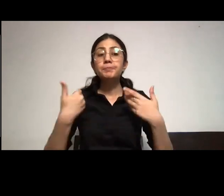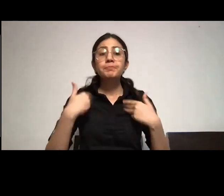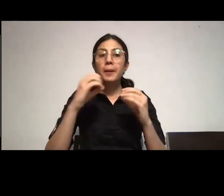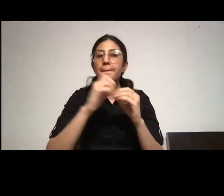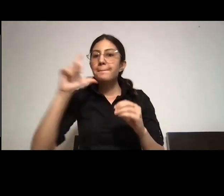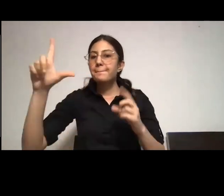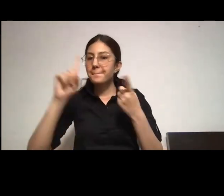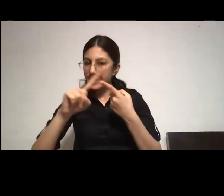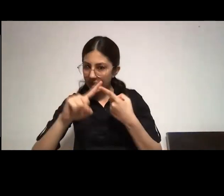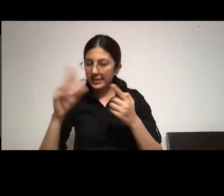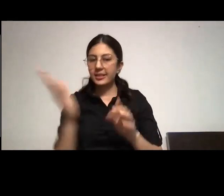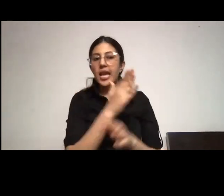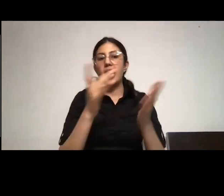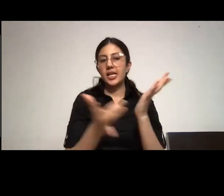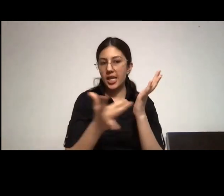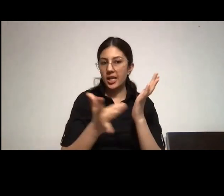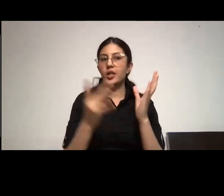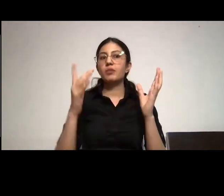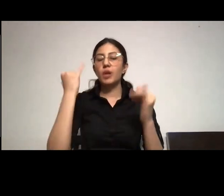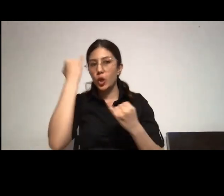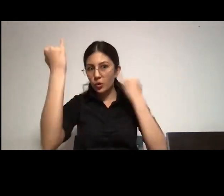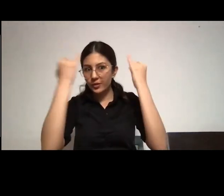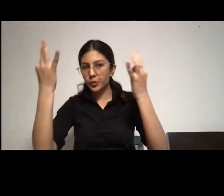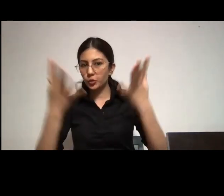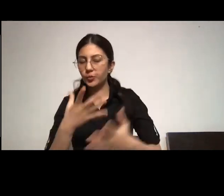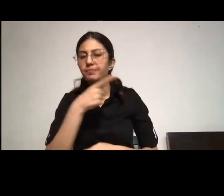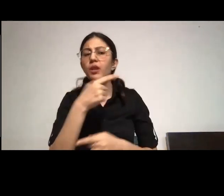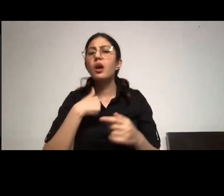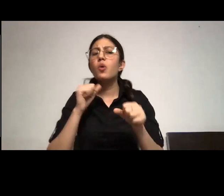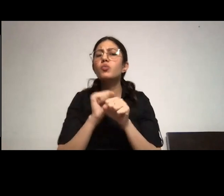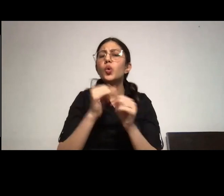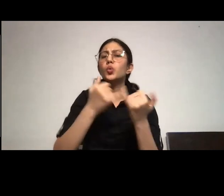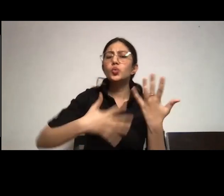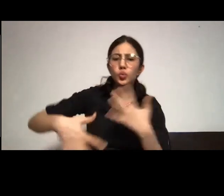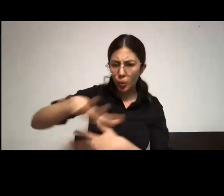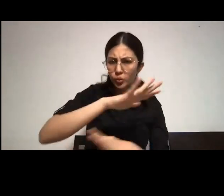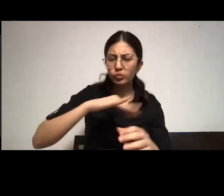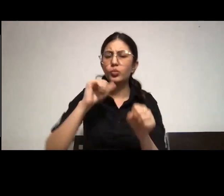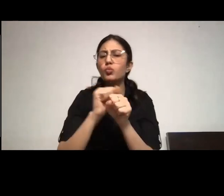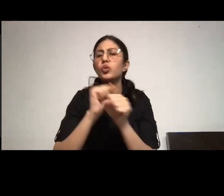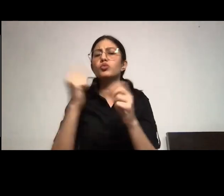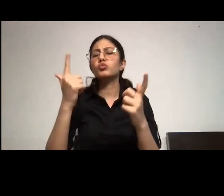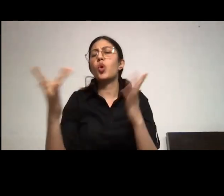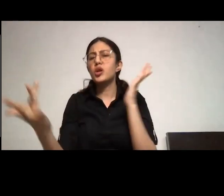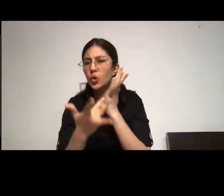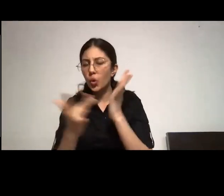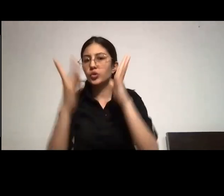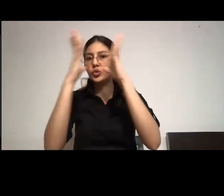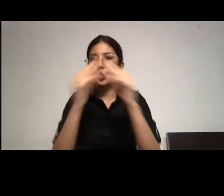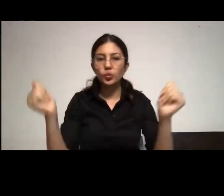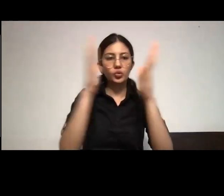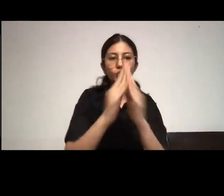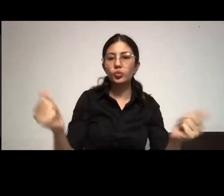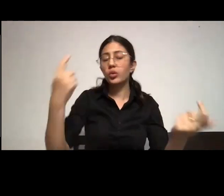Innovations, and we are a social enterprise working for different design and technology solutions for the